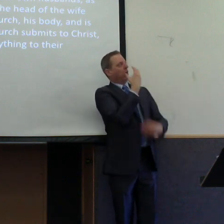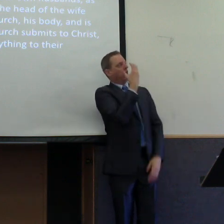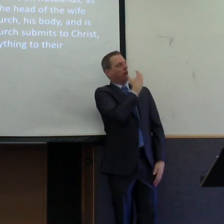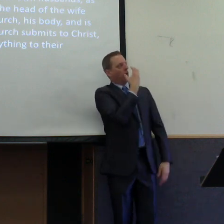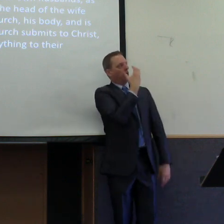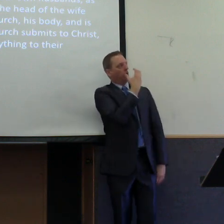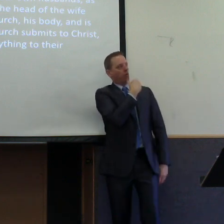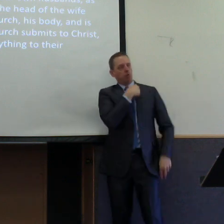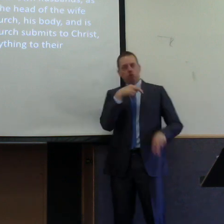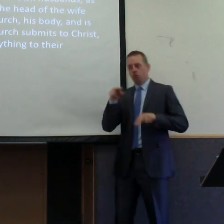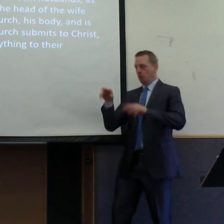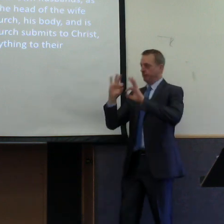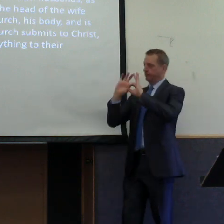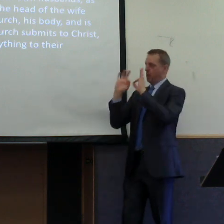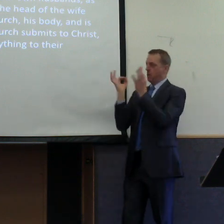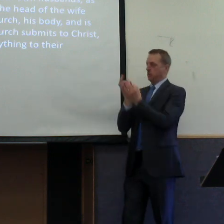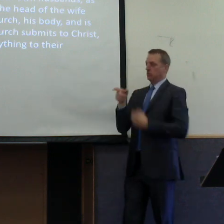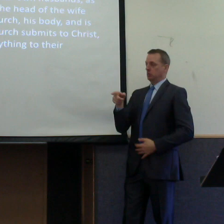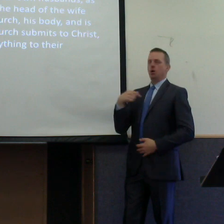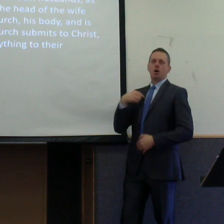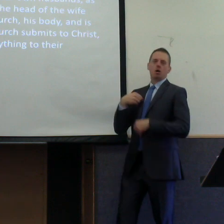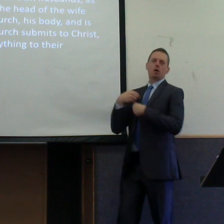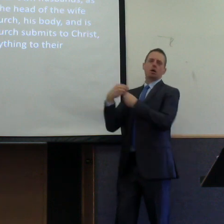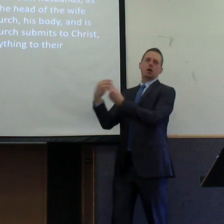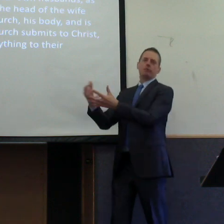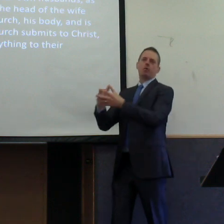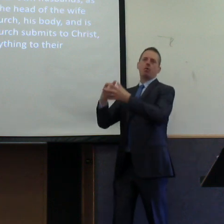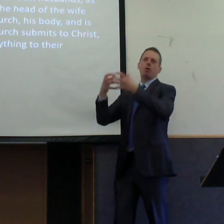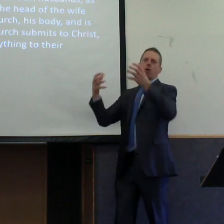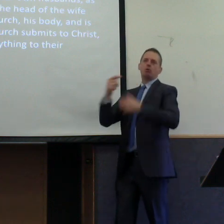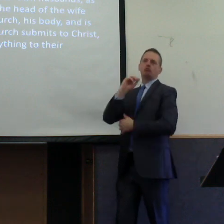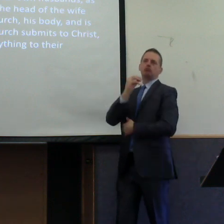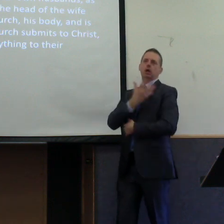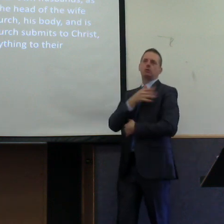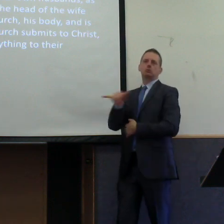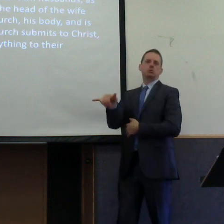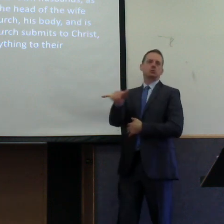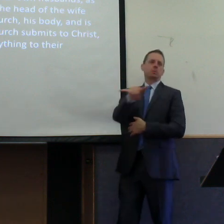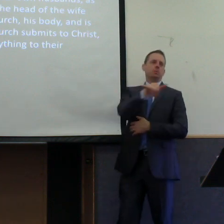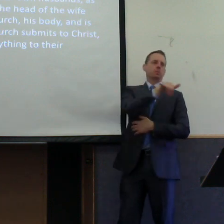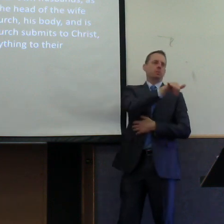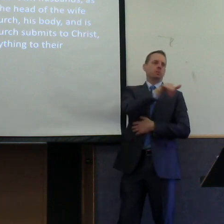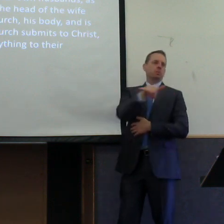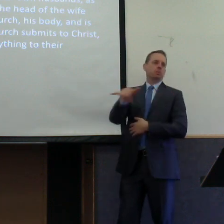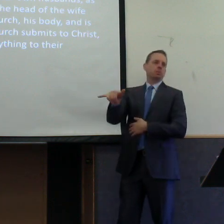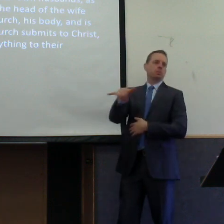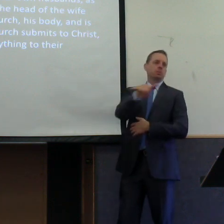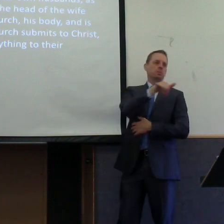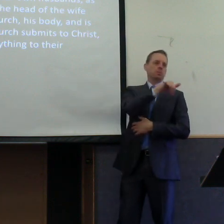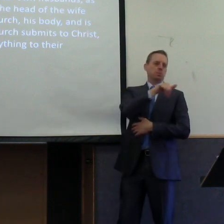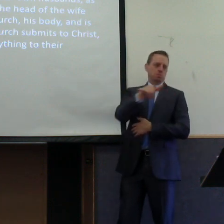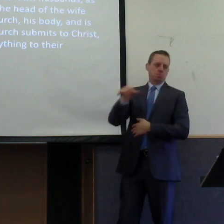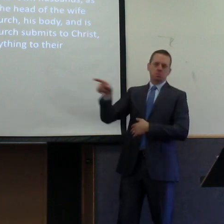Because just like Jesus gave me a lot of grace, I need to give my wife the same amount of grace, if